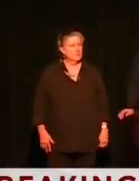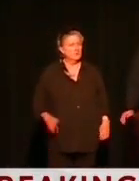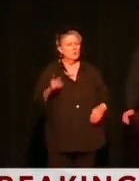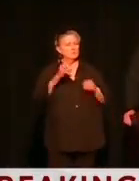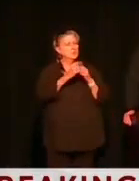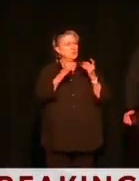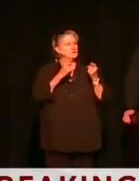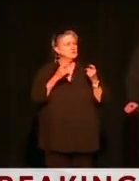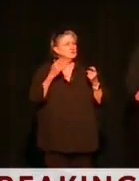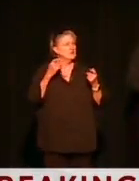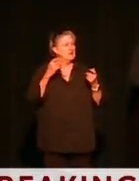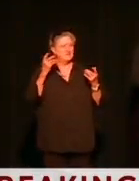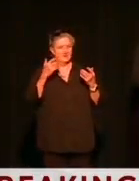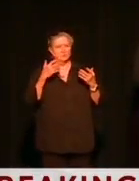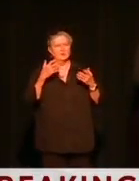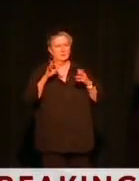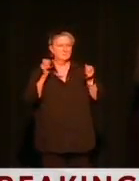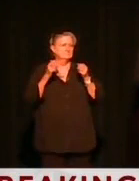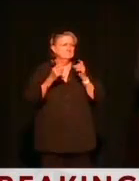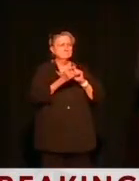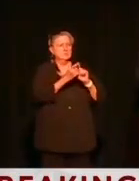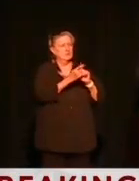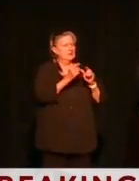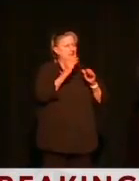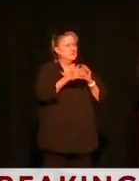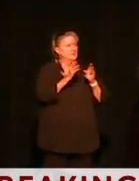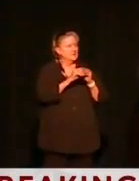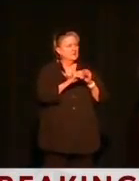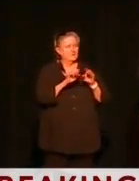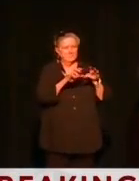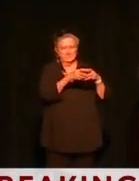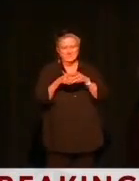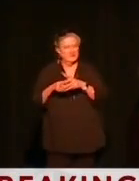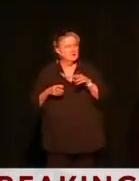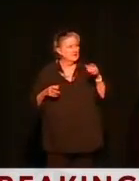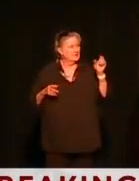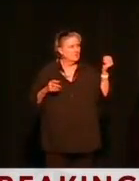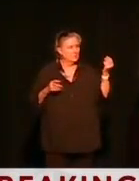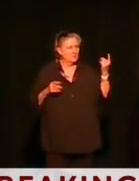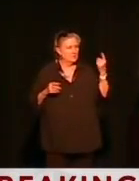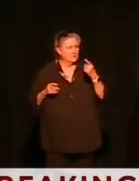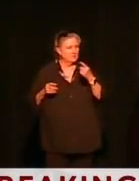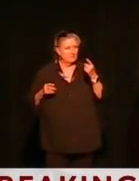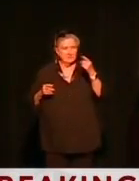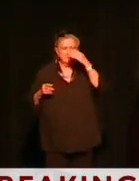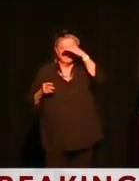Let's take one more question from the audience, and then we'll go ahead and end the meeting and break up into small groups. Anybody else?